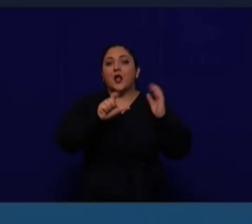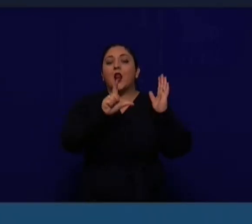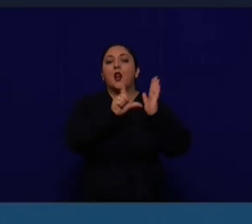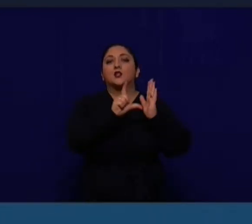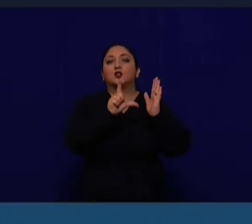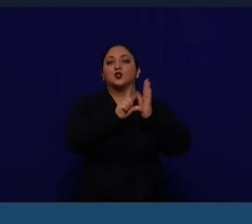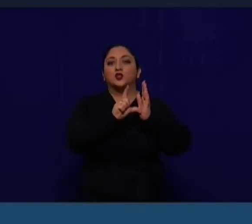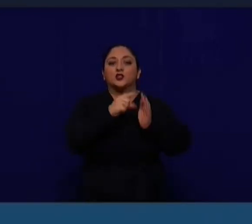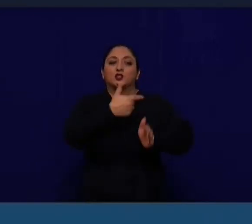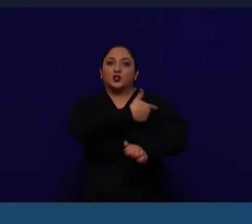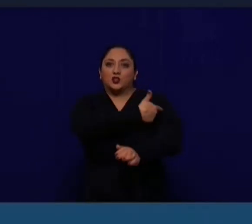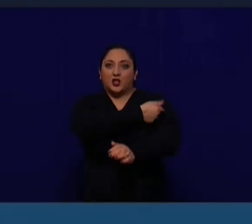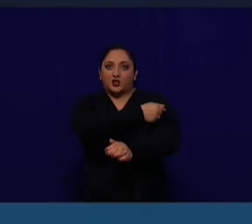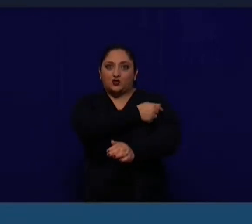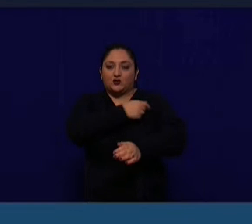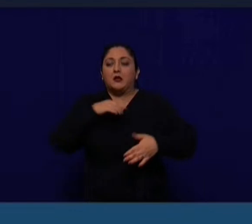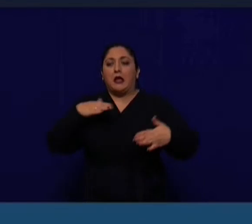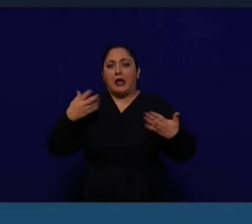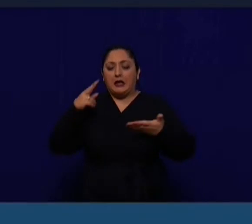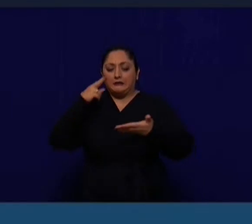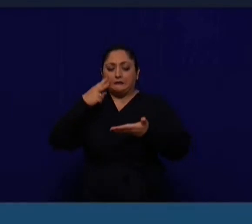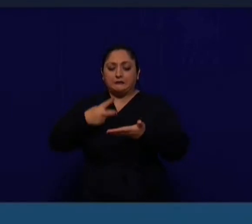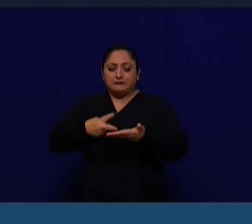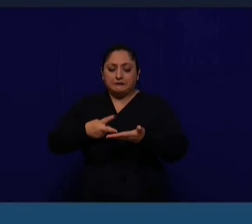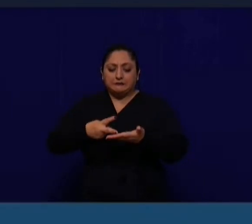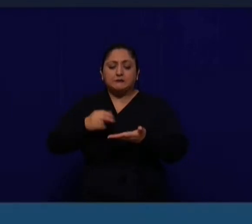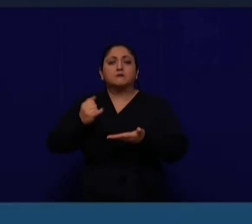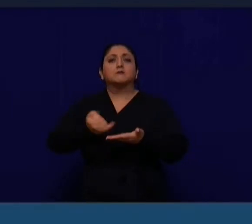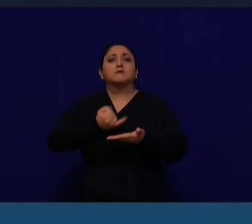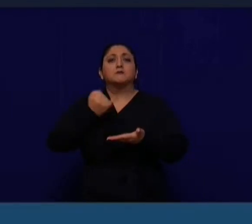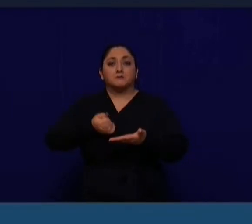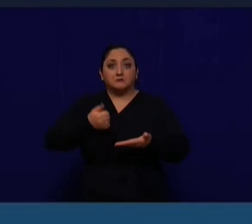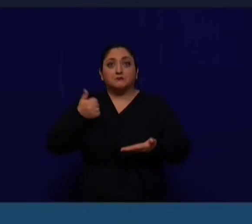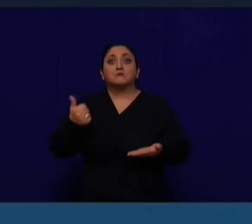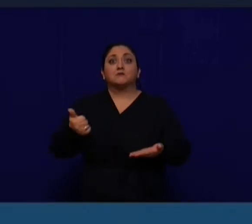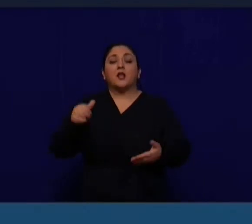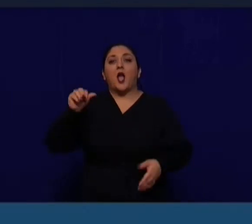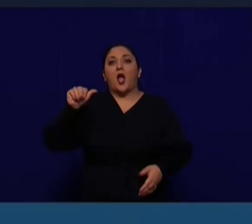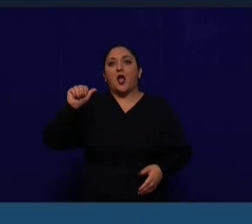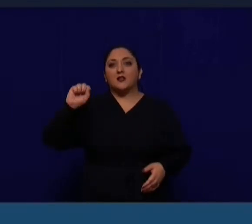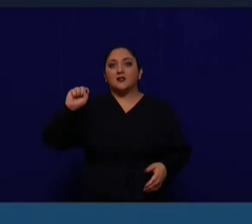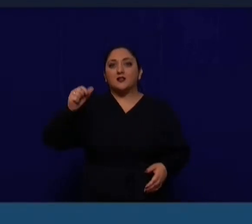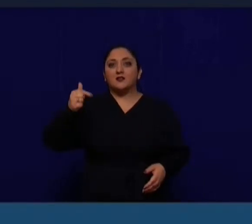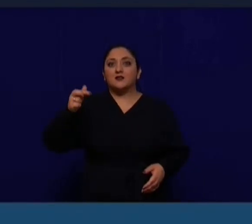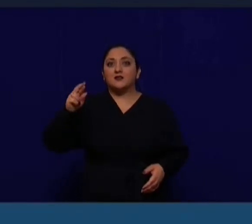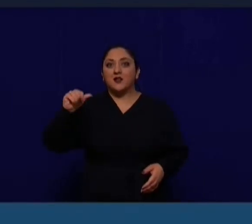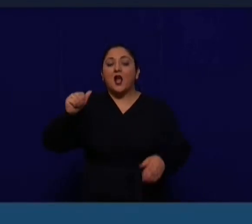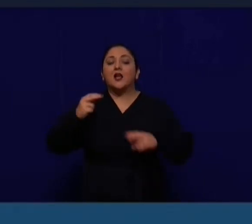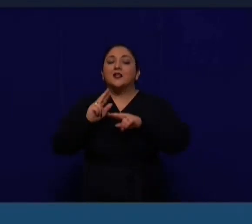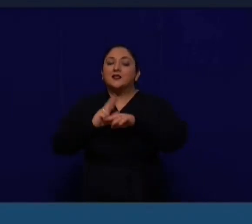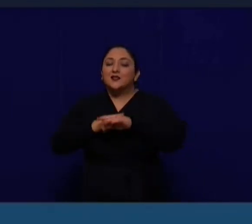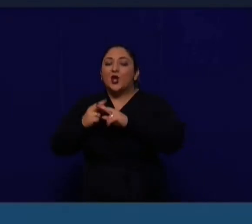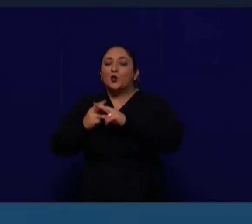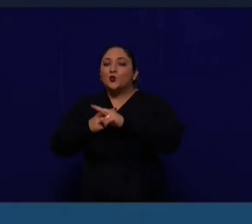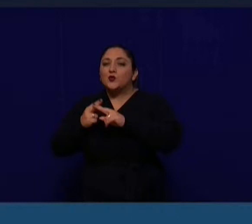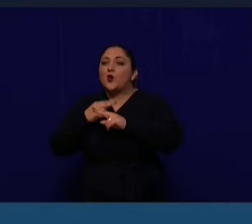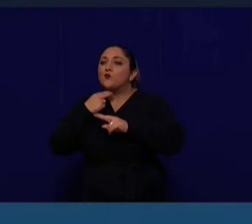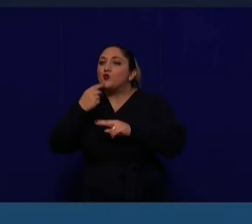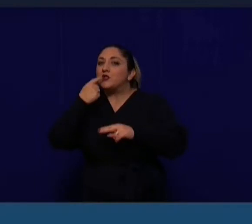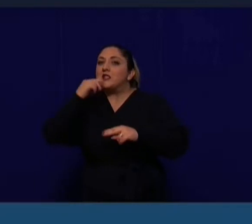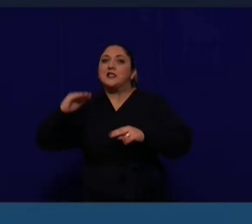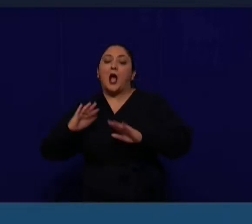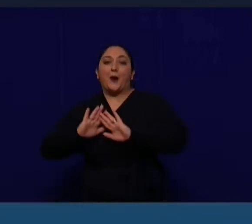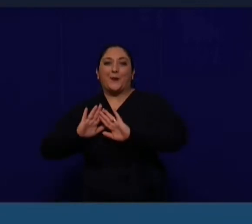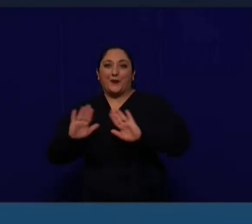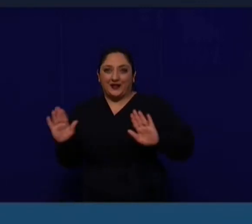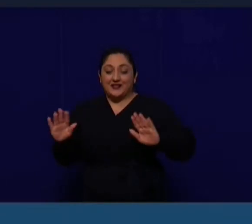allura bbażi tal-evidenza li għandna li din ukoll l-AstraZeneca issa inwessu l-użu tagħha u nistgħu nibdew